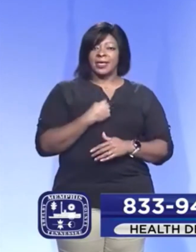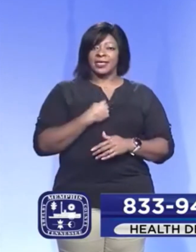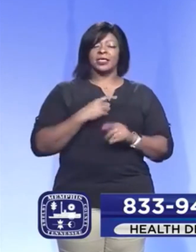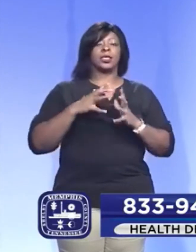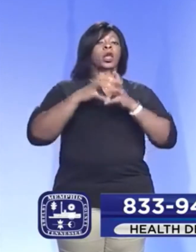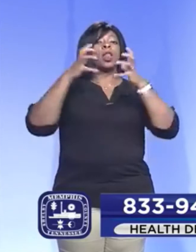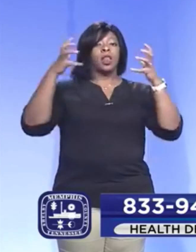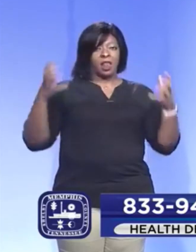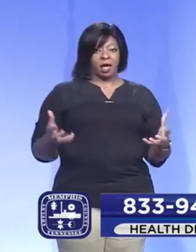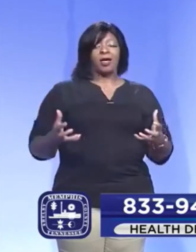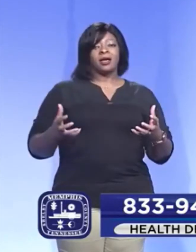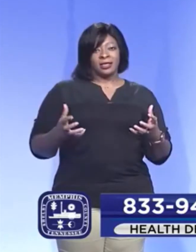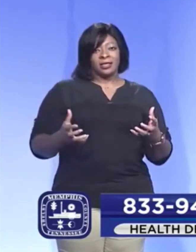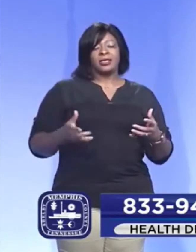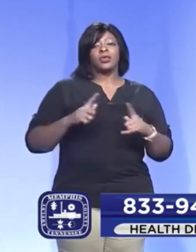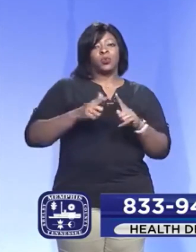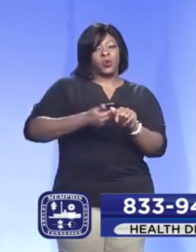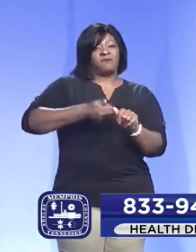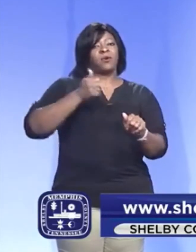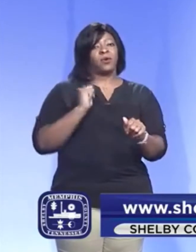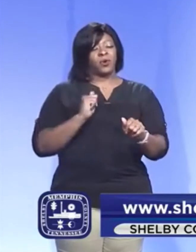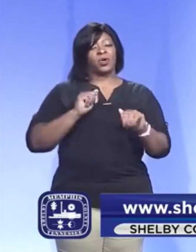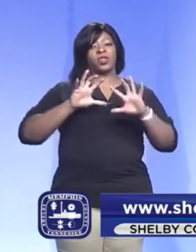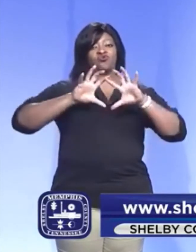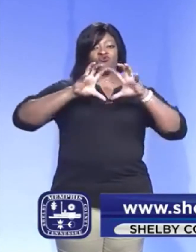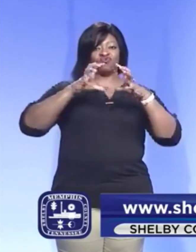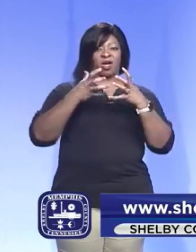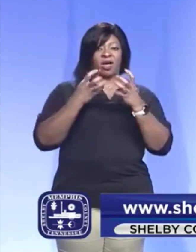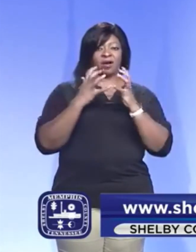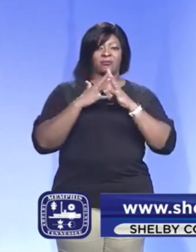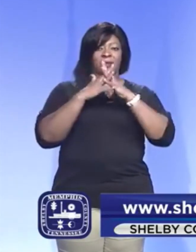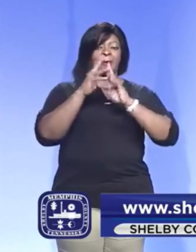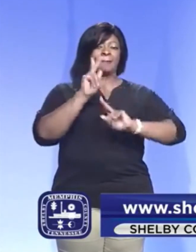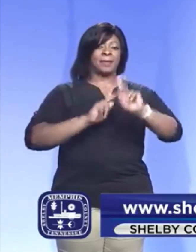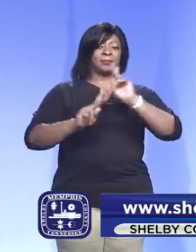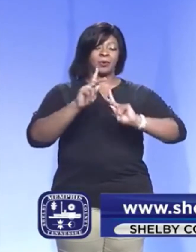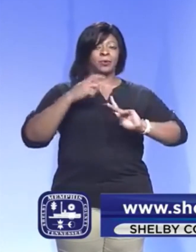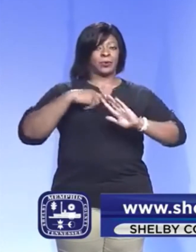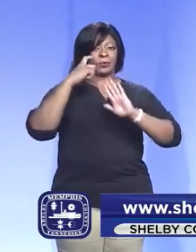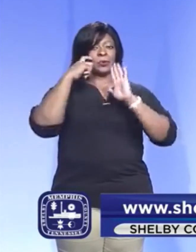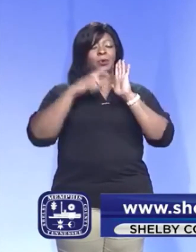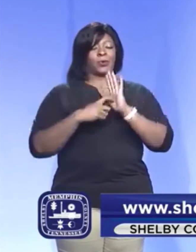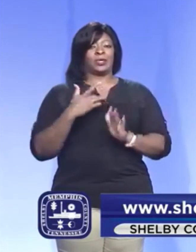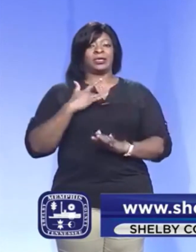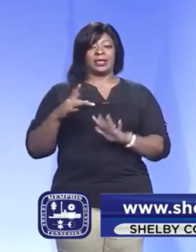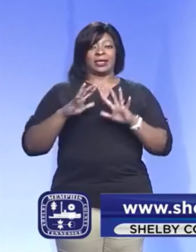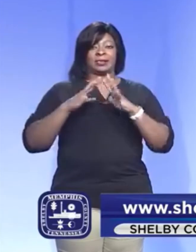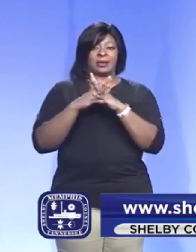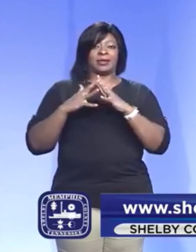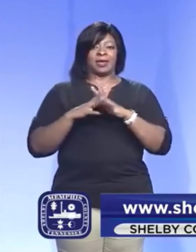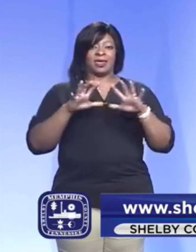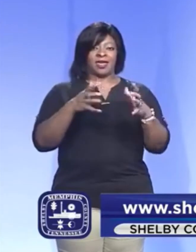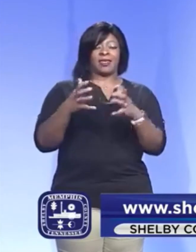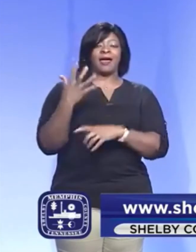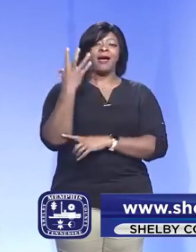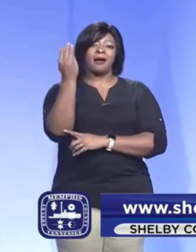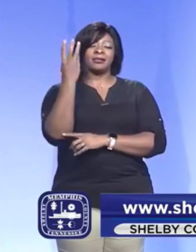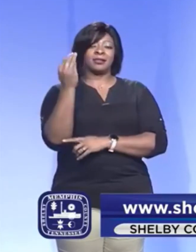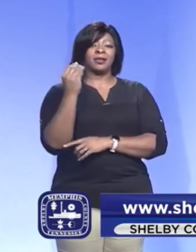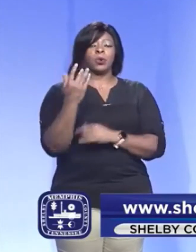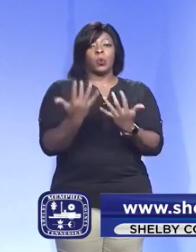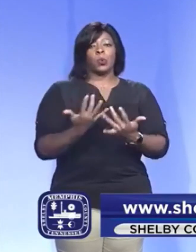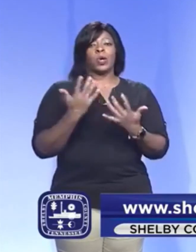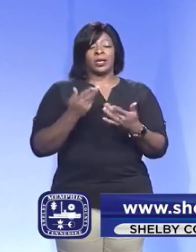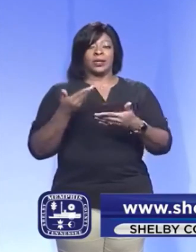in terms of avoiding the crowds that tend to gather sometimes outside waiting to